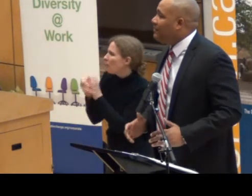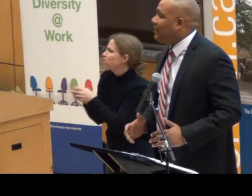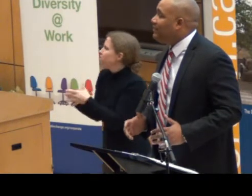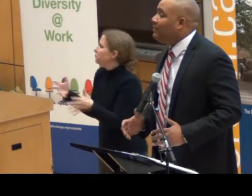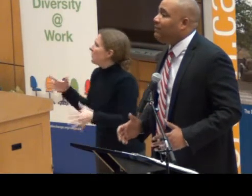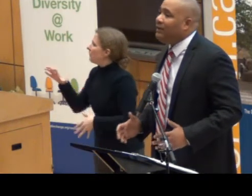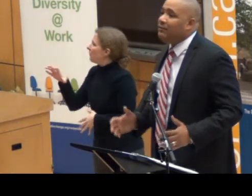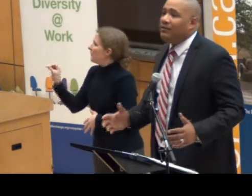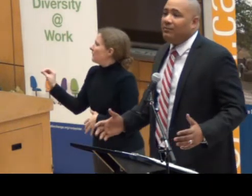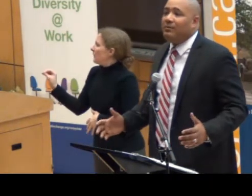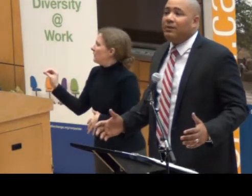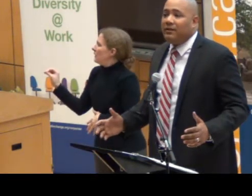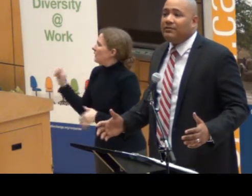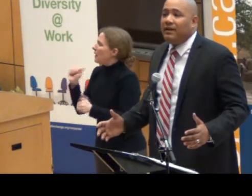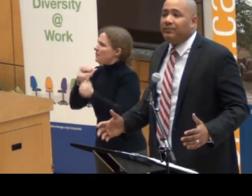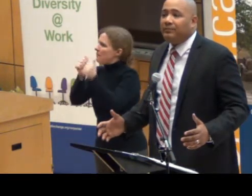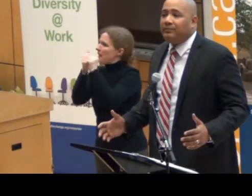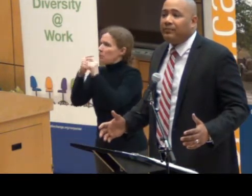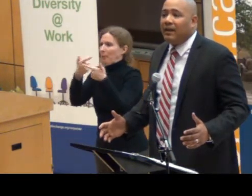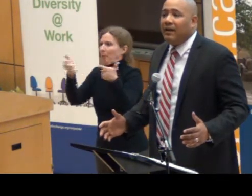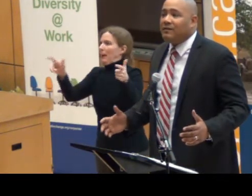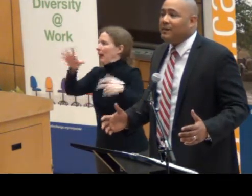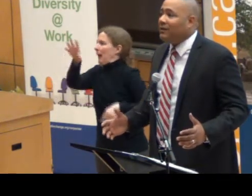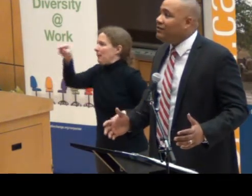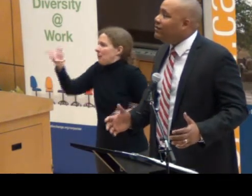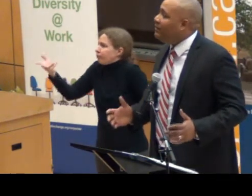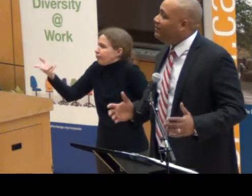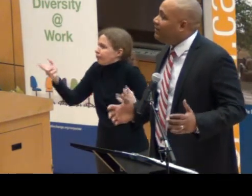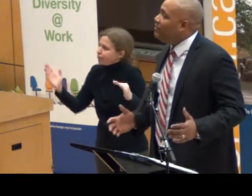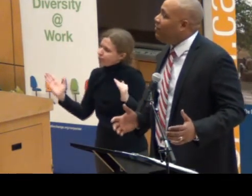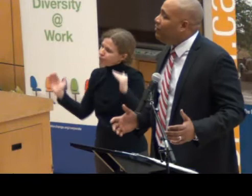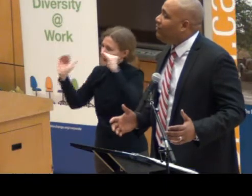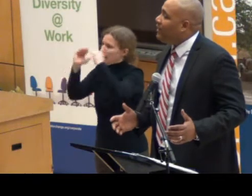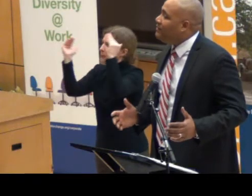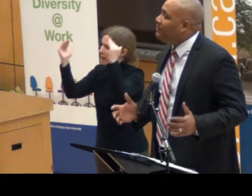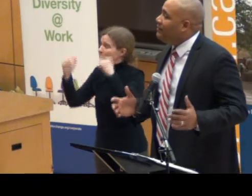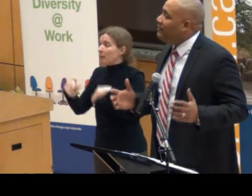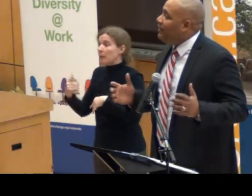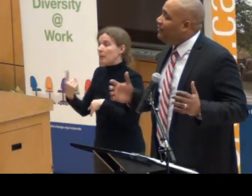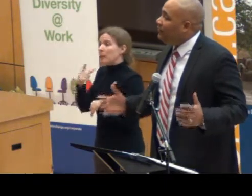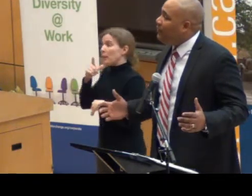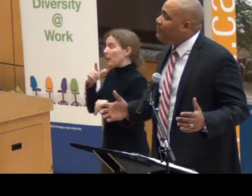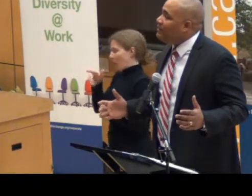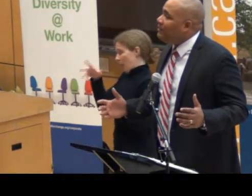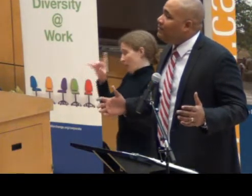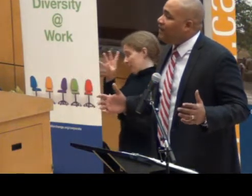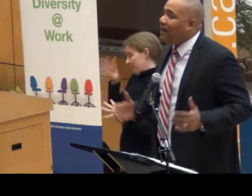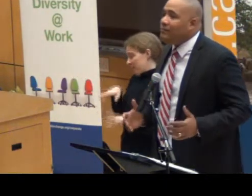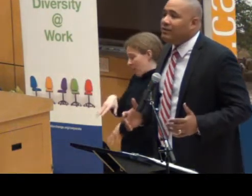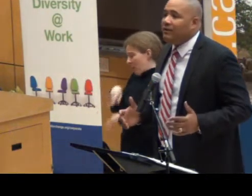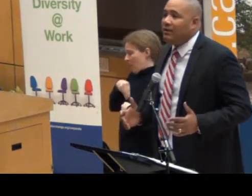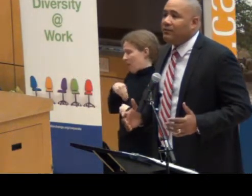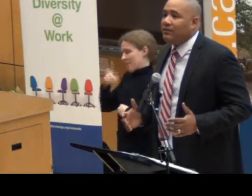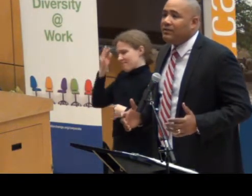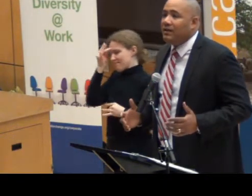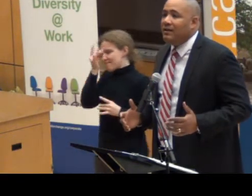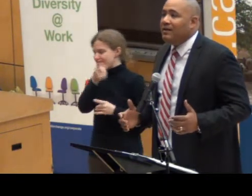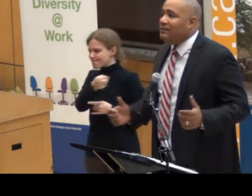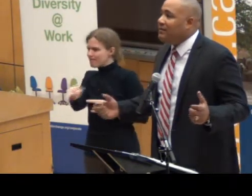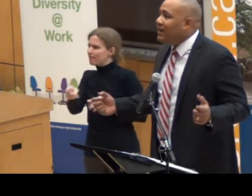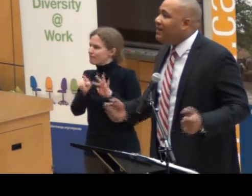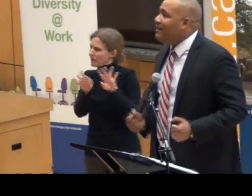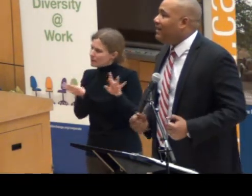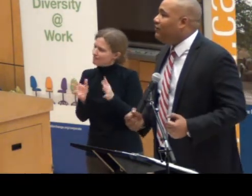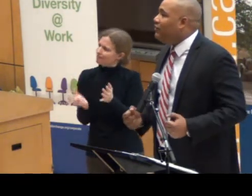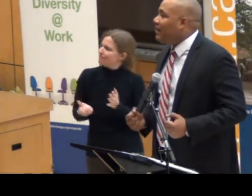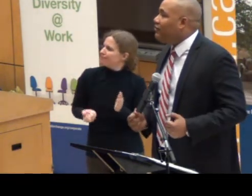and it's competing with the big players now. And it's because this owner has had the foresight to capture that diversity,